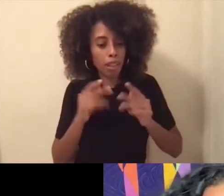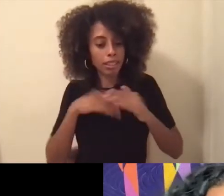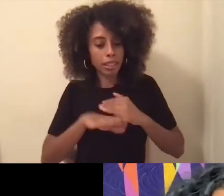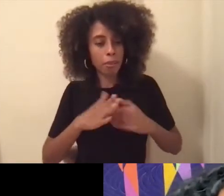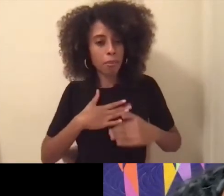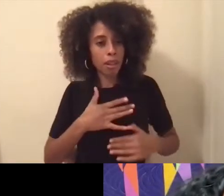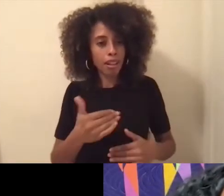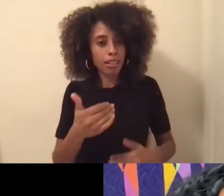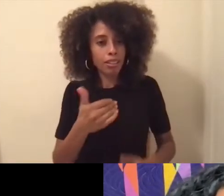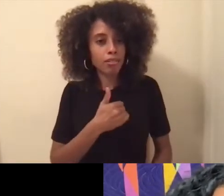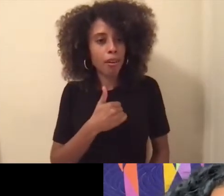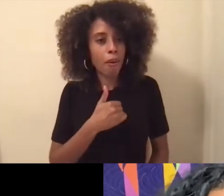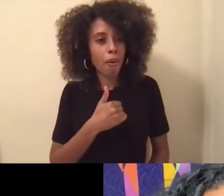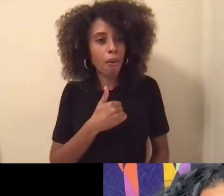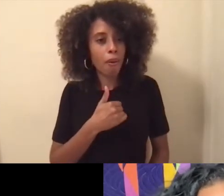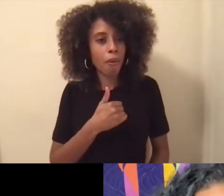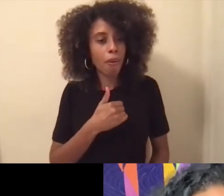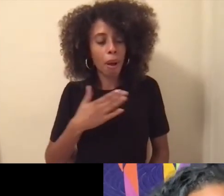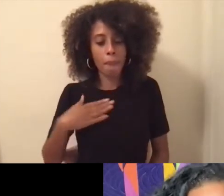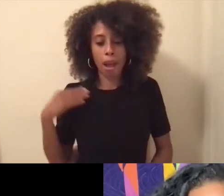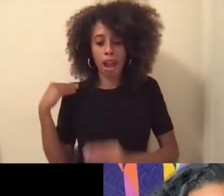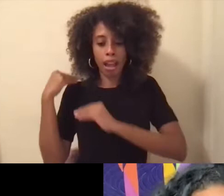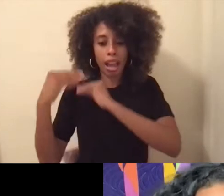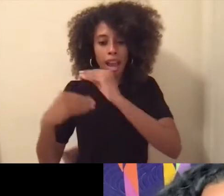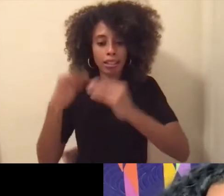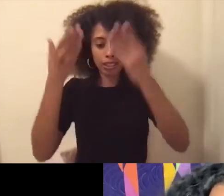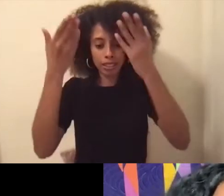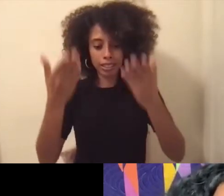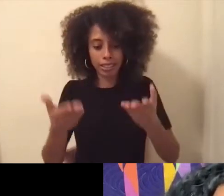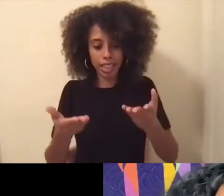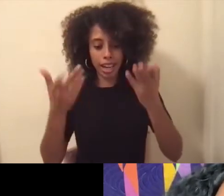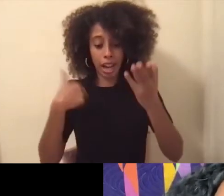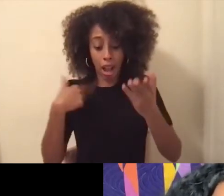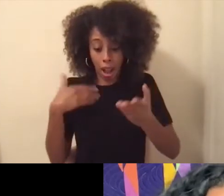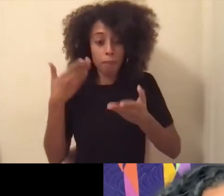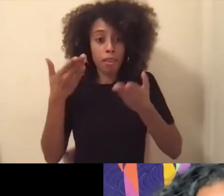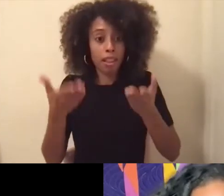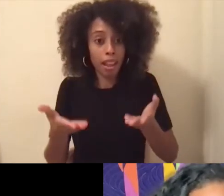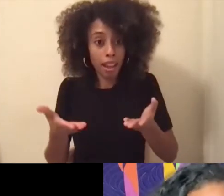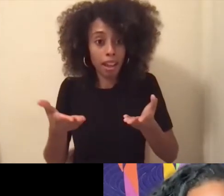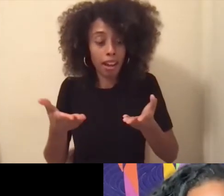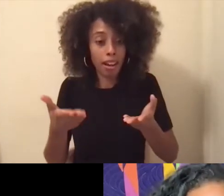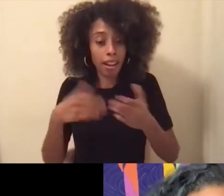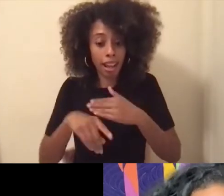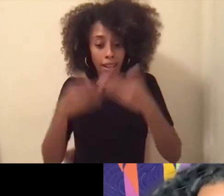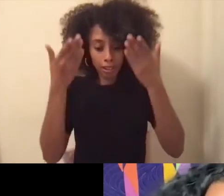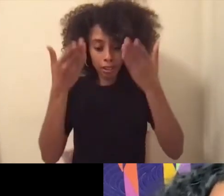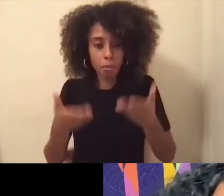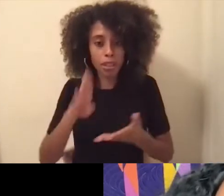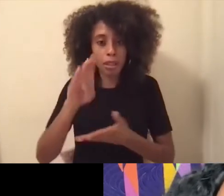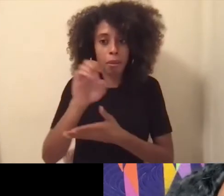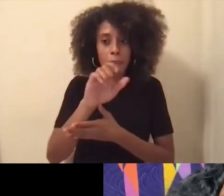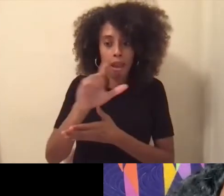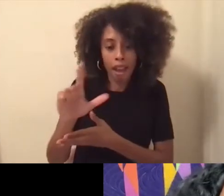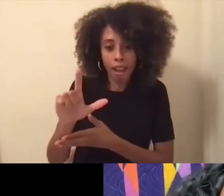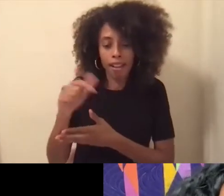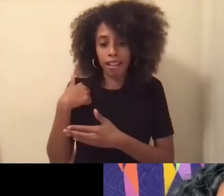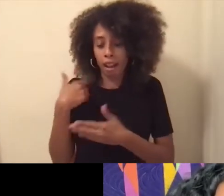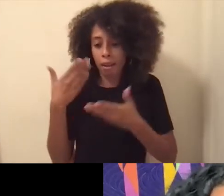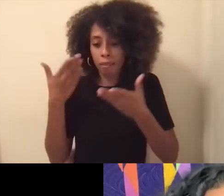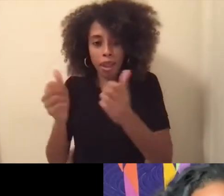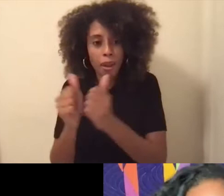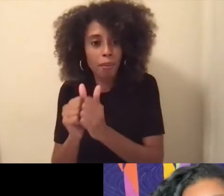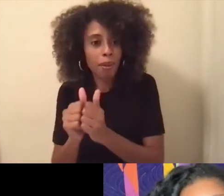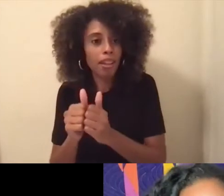presence of my ancestors, into the presence of Leah, into the presence of Belle, into the presence of Greg, into the presence